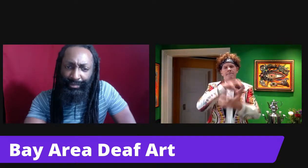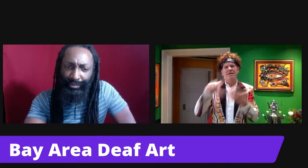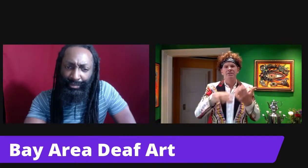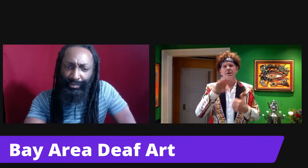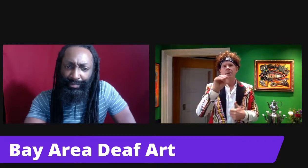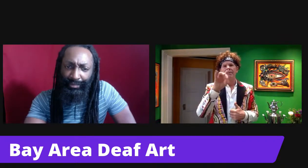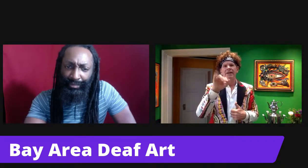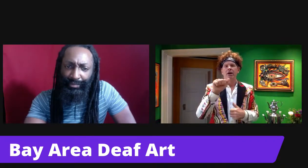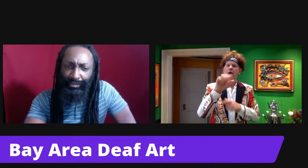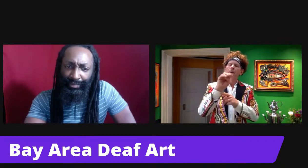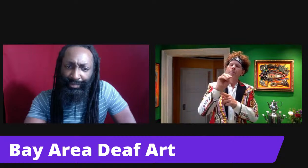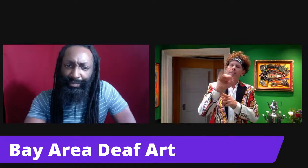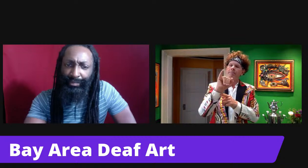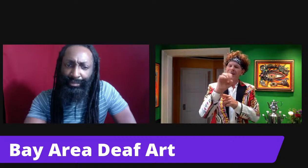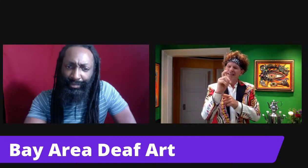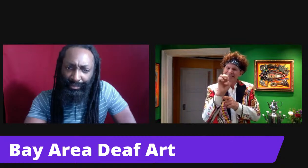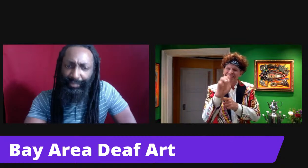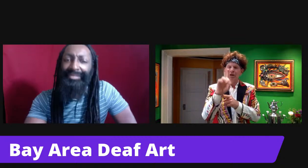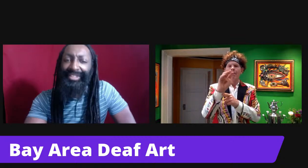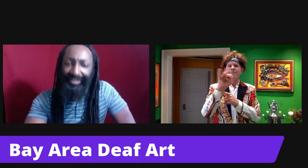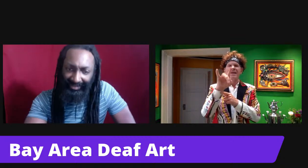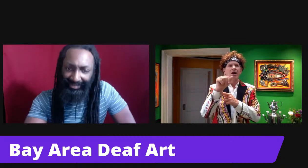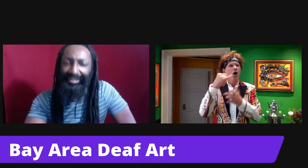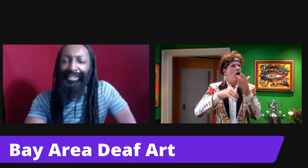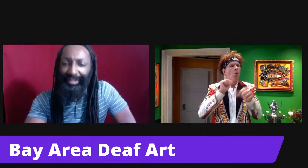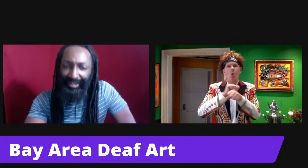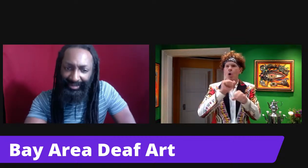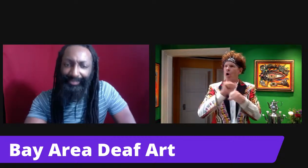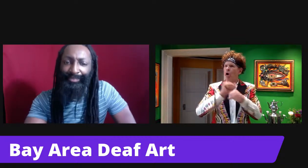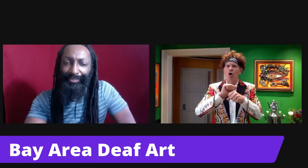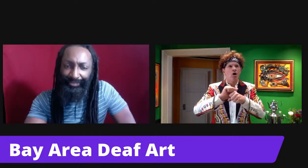And I elected to kind of create mixed